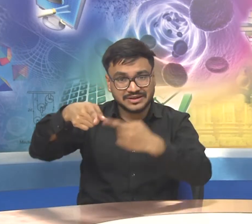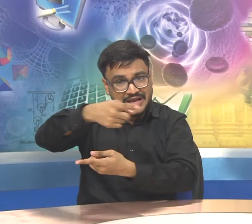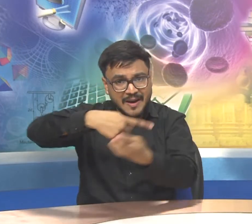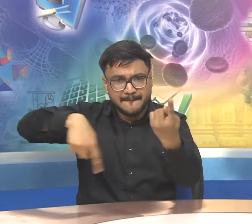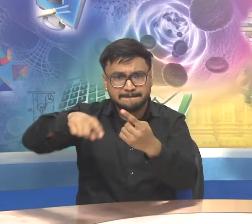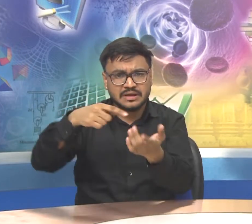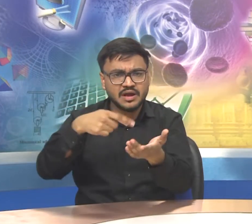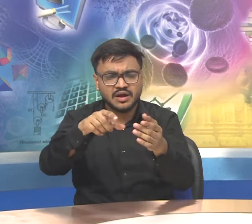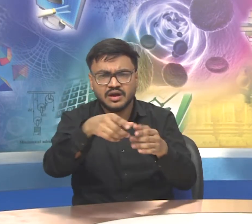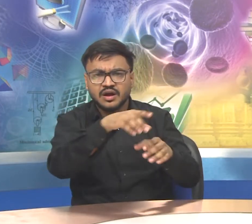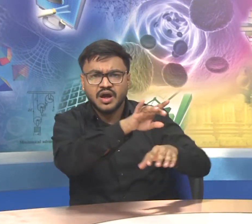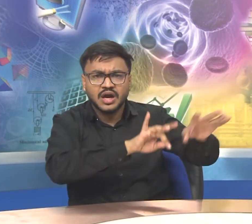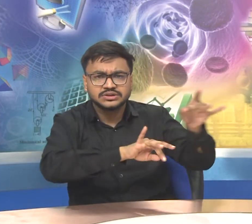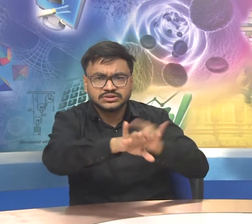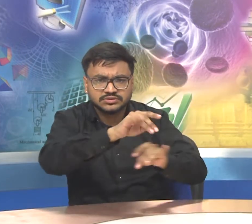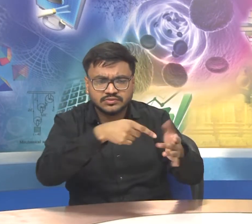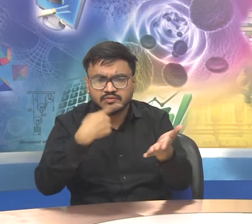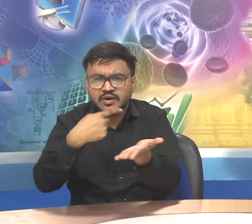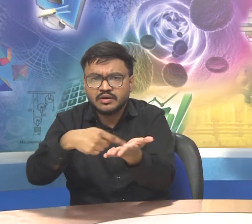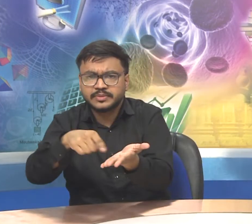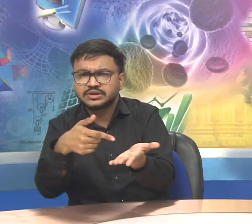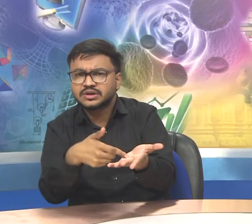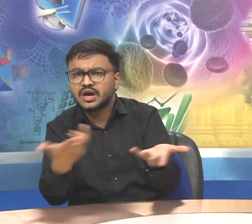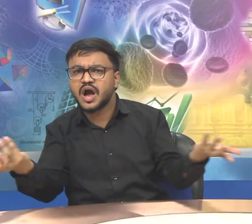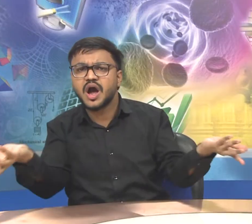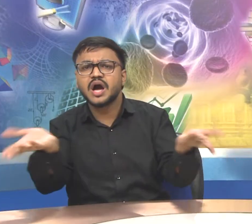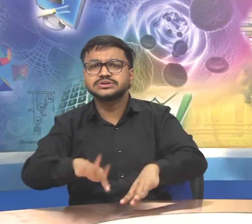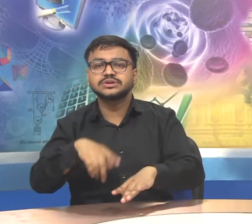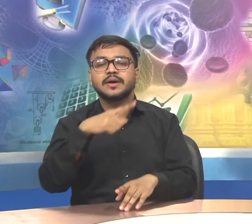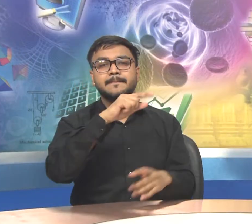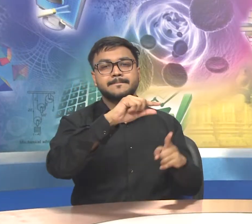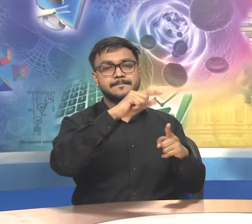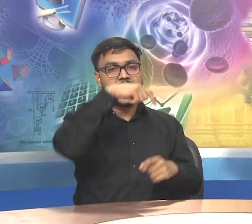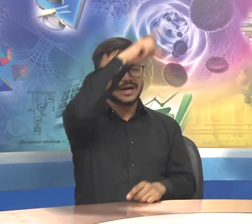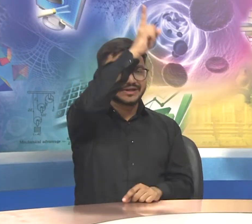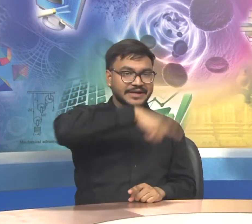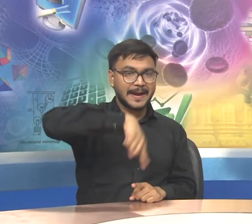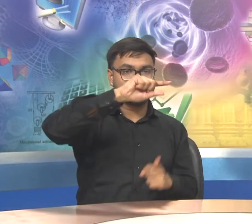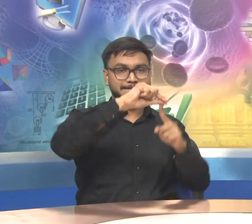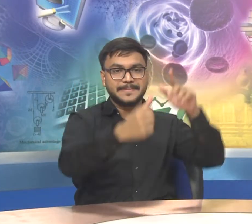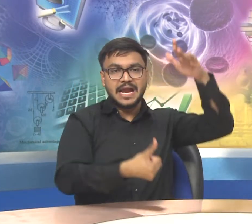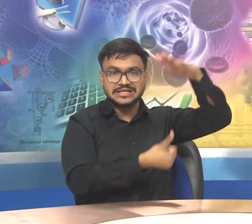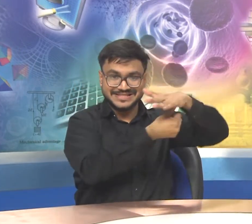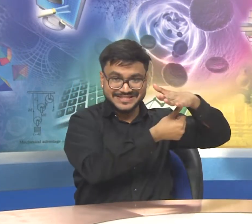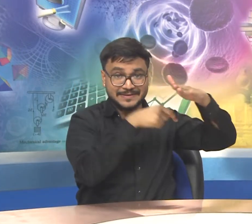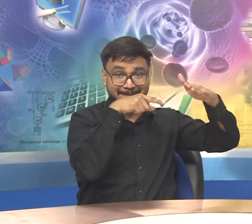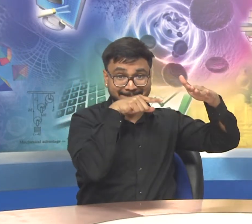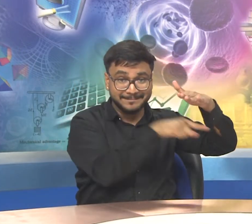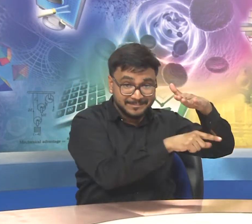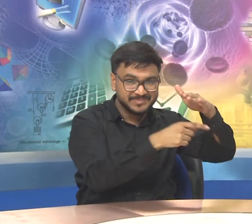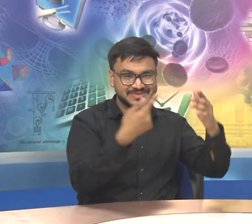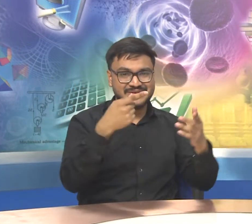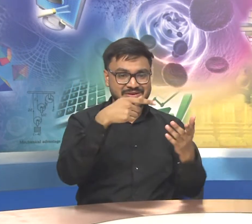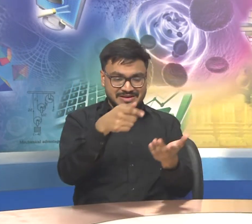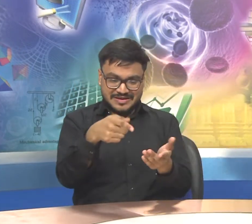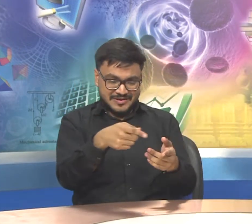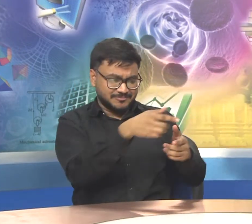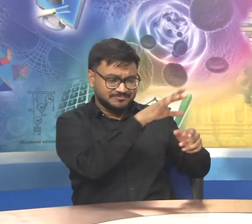The Chief Justice and other judges of the Supreme Court are appointed by the President of